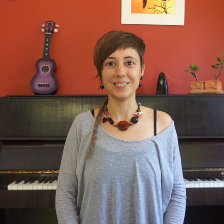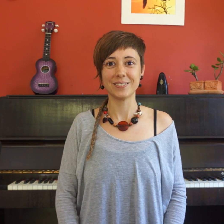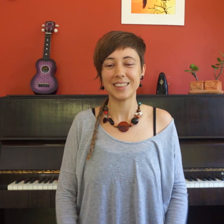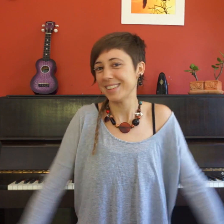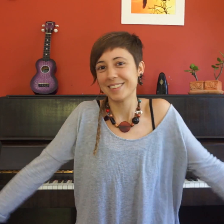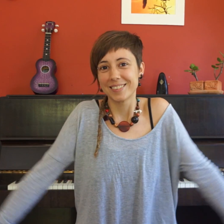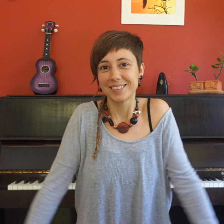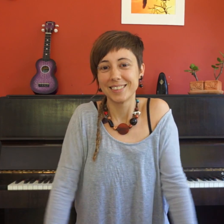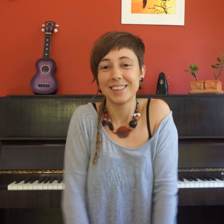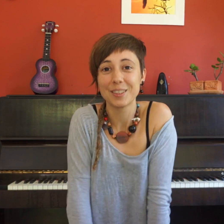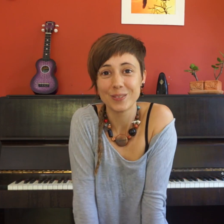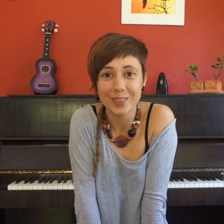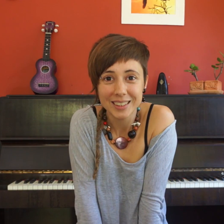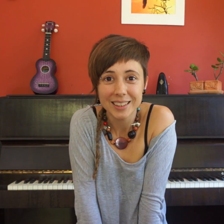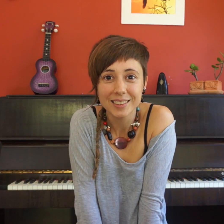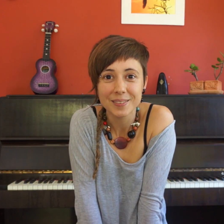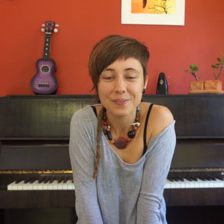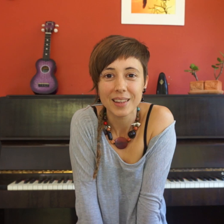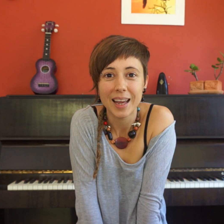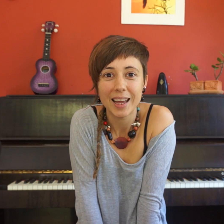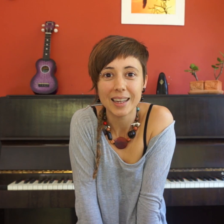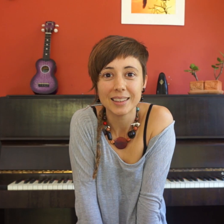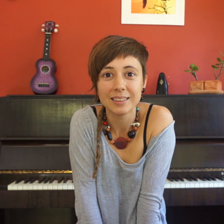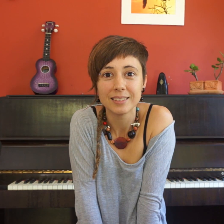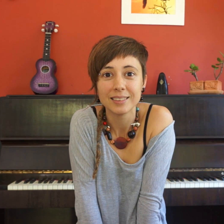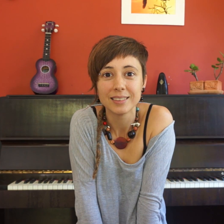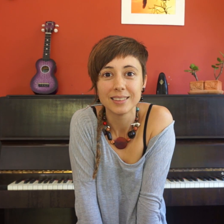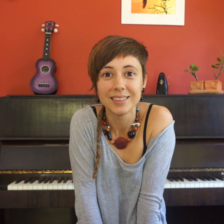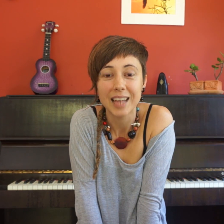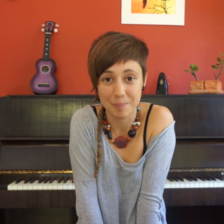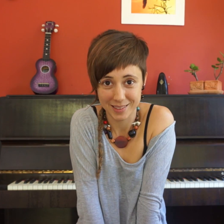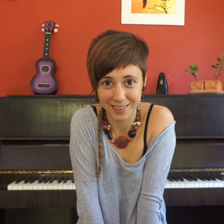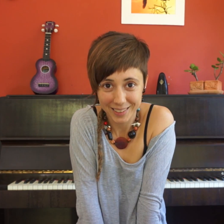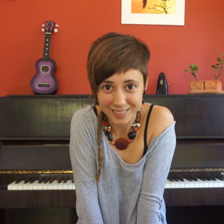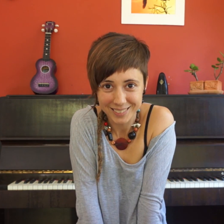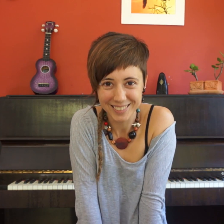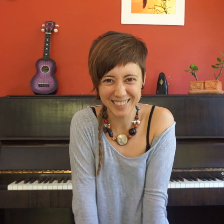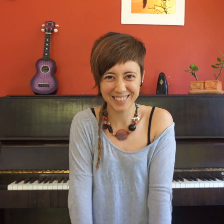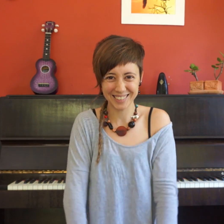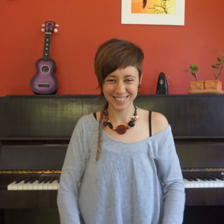So that's it. Thanks for watching and happy signing.